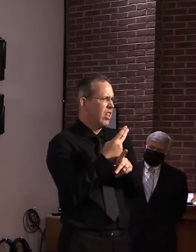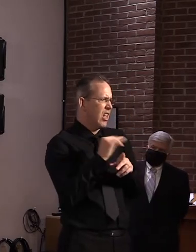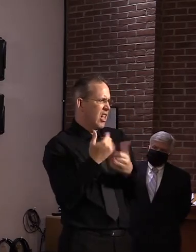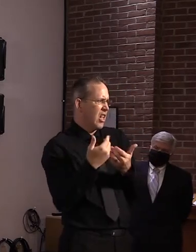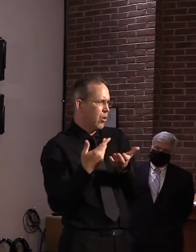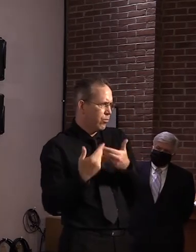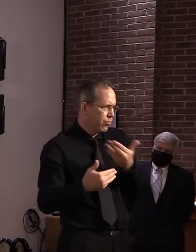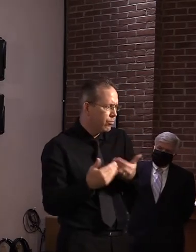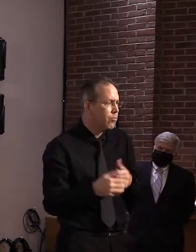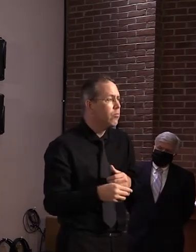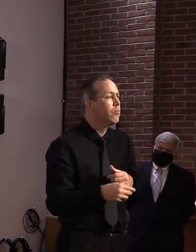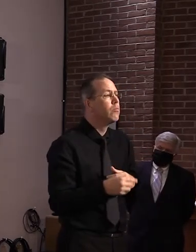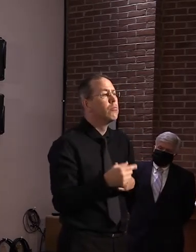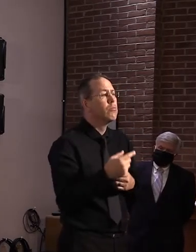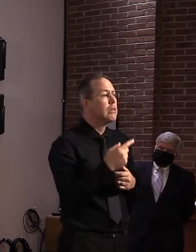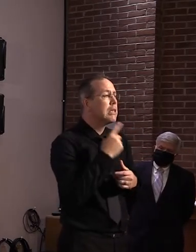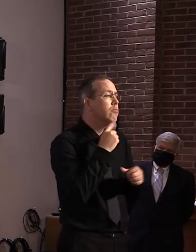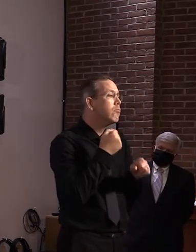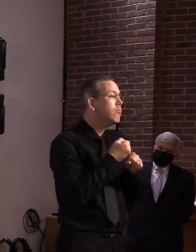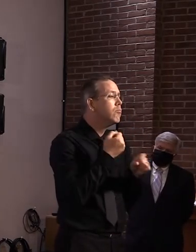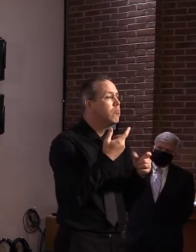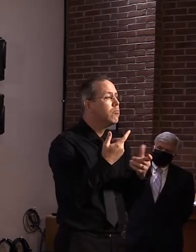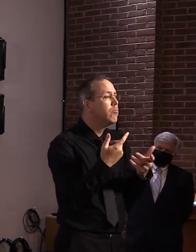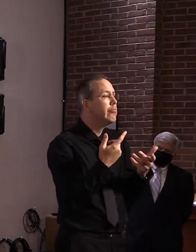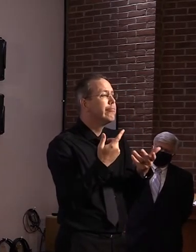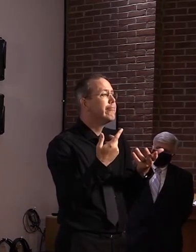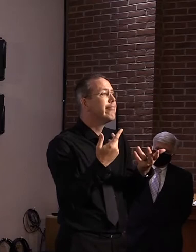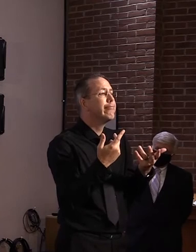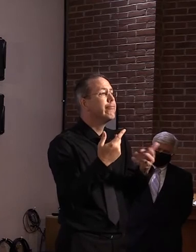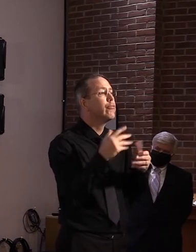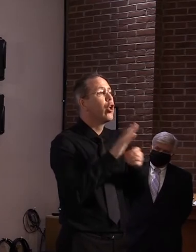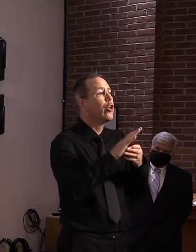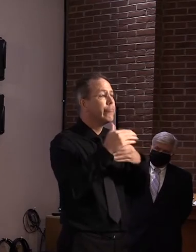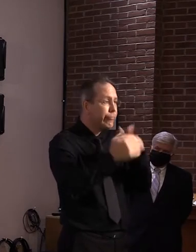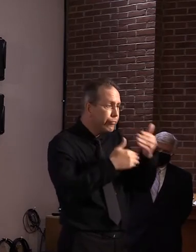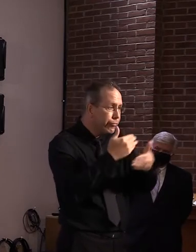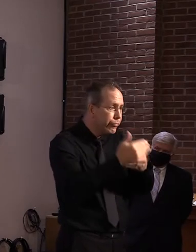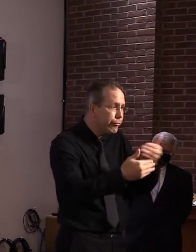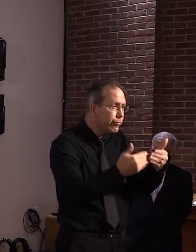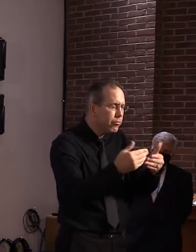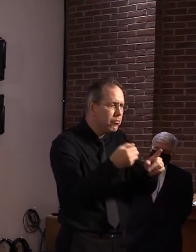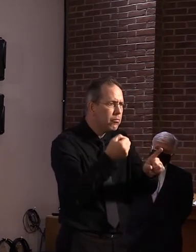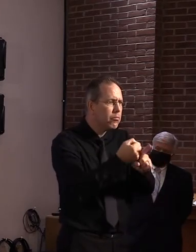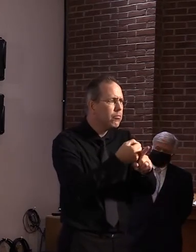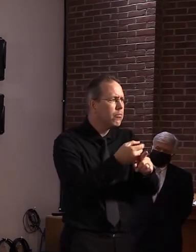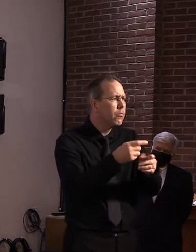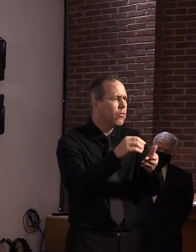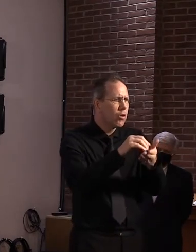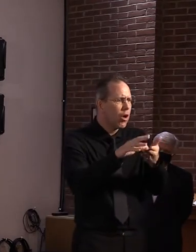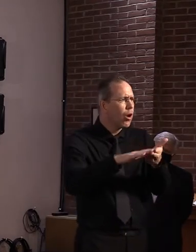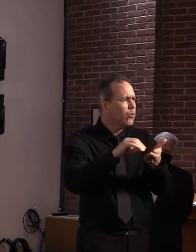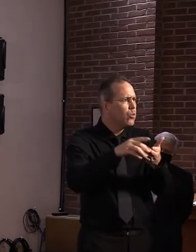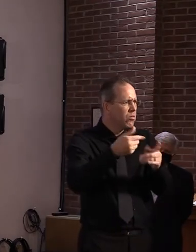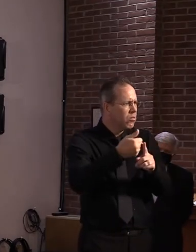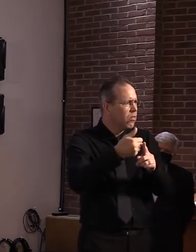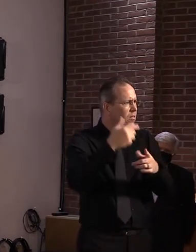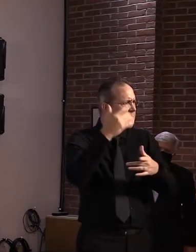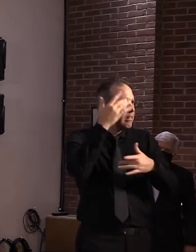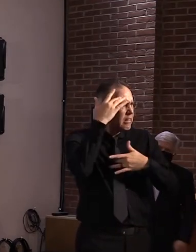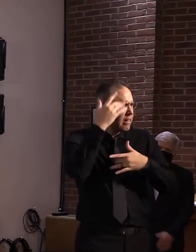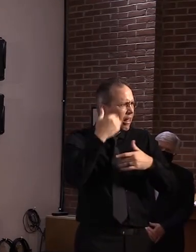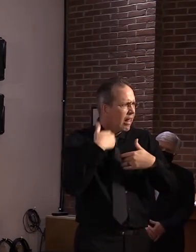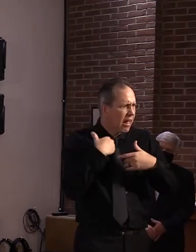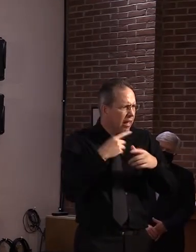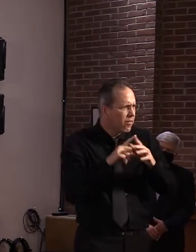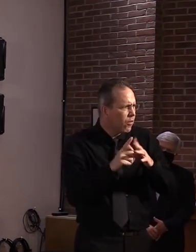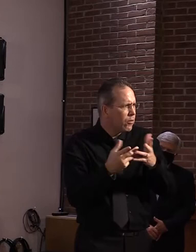center with symptoms for that student to be tested, that will happen. If there's a need because a student has been found